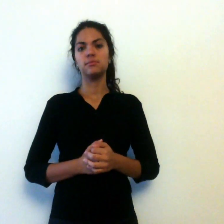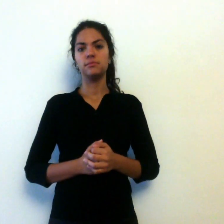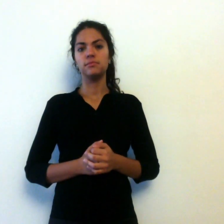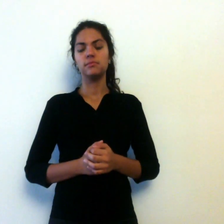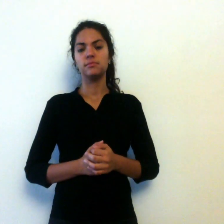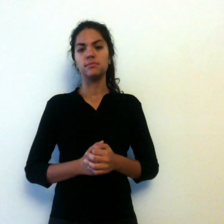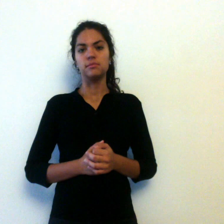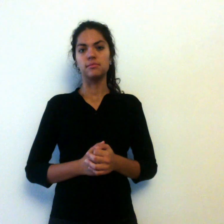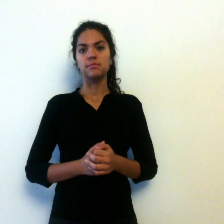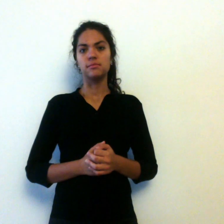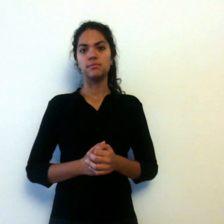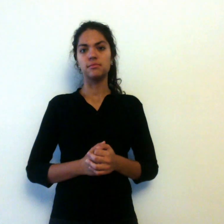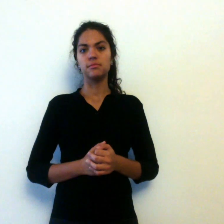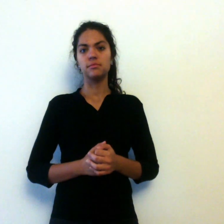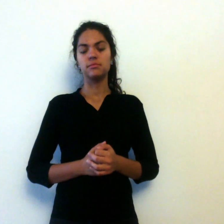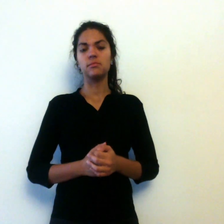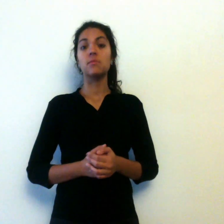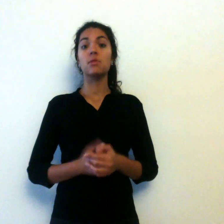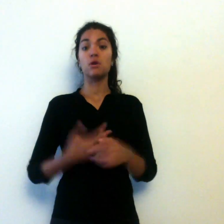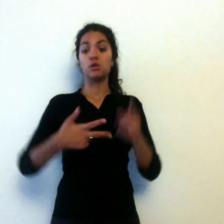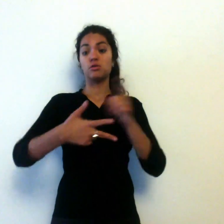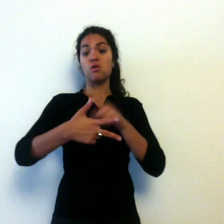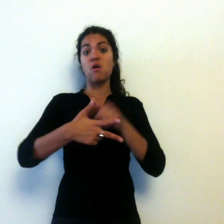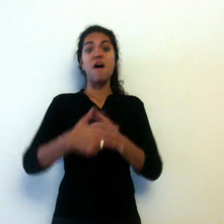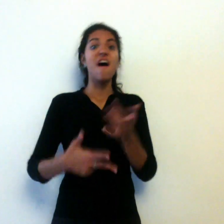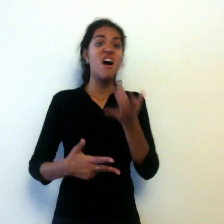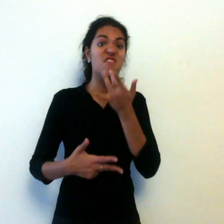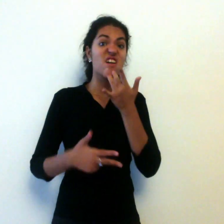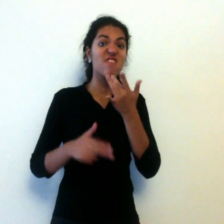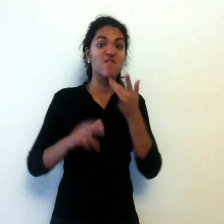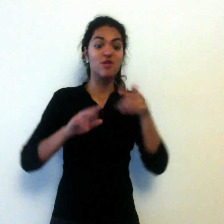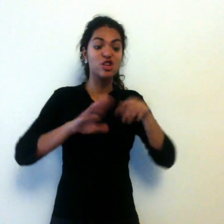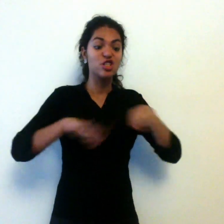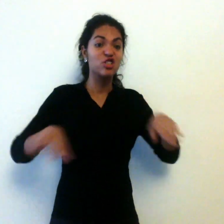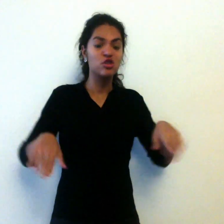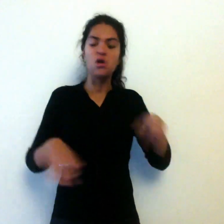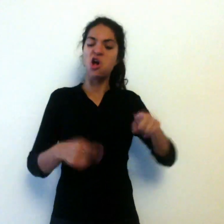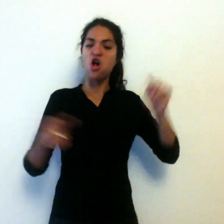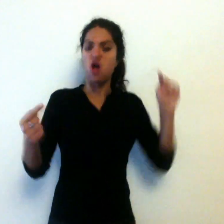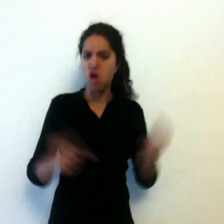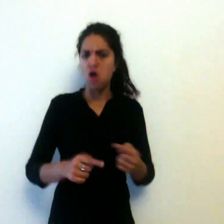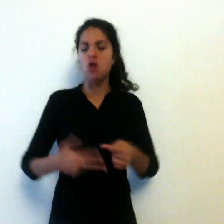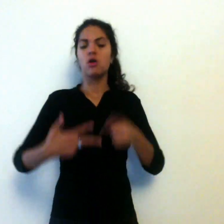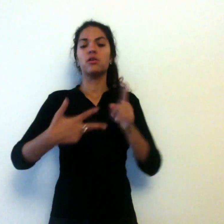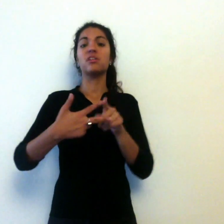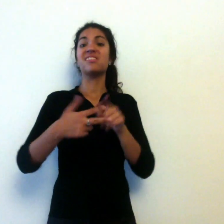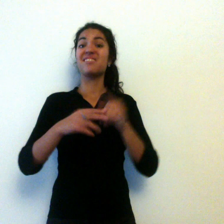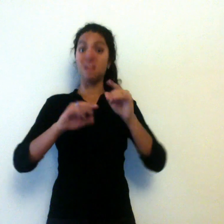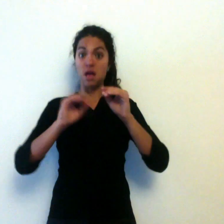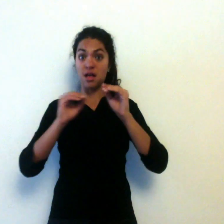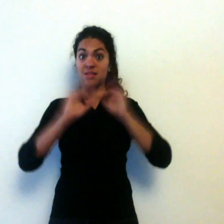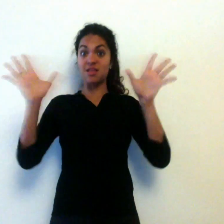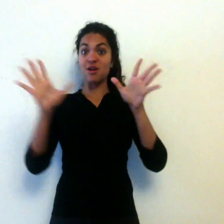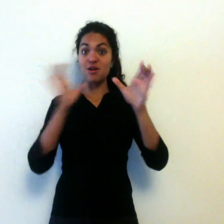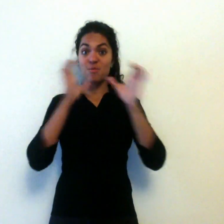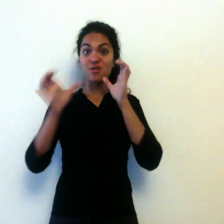favoritism resulting in mangling. There was no communication resulting in false signals. And thirdly, there was deception practiced in